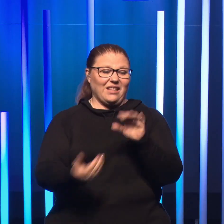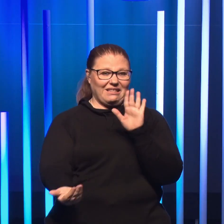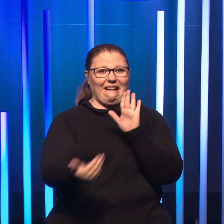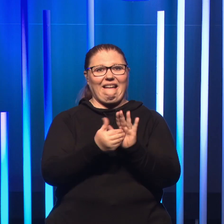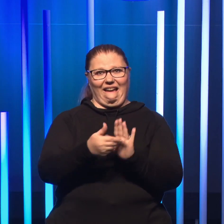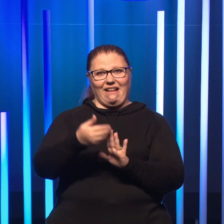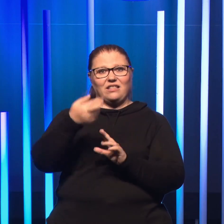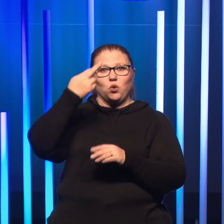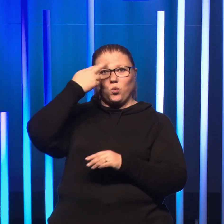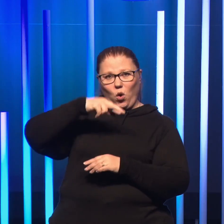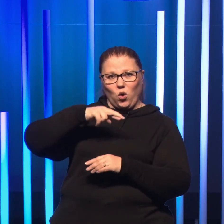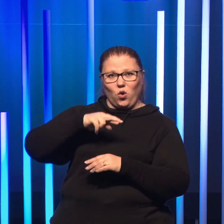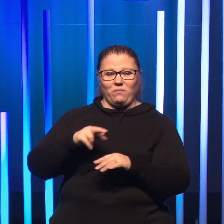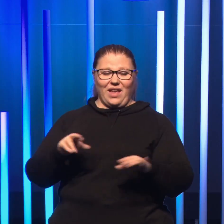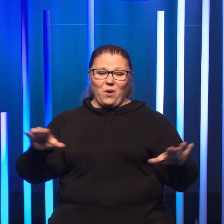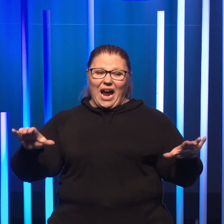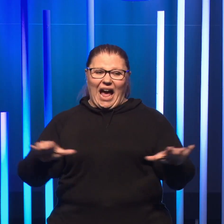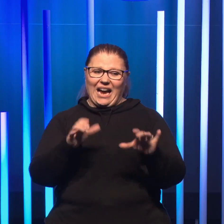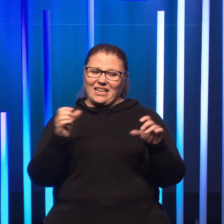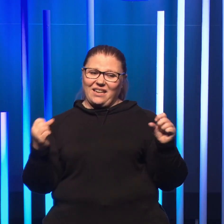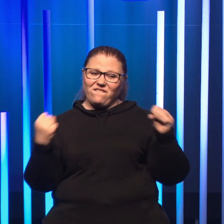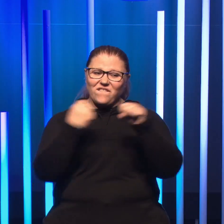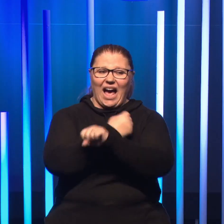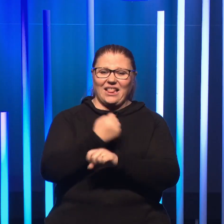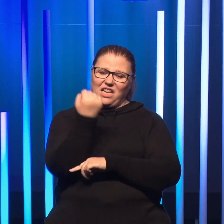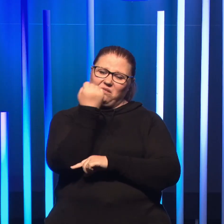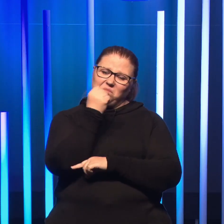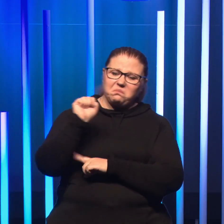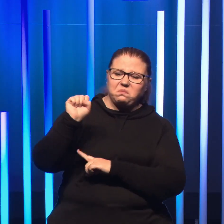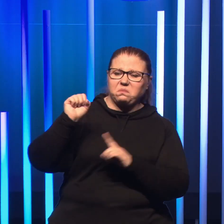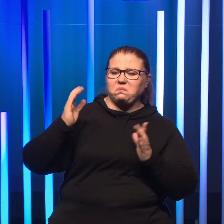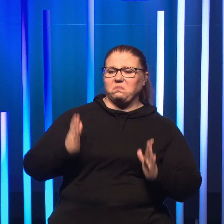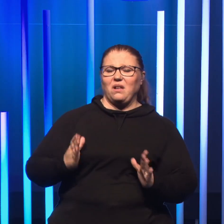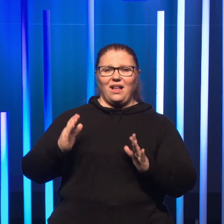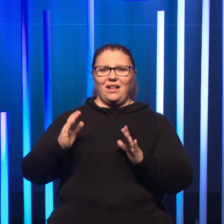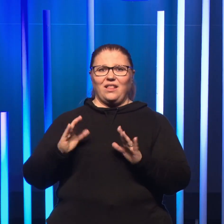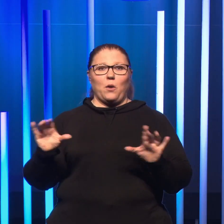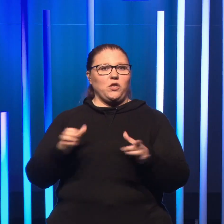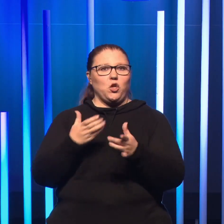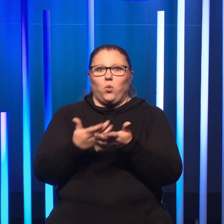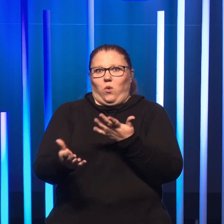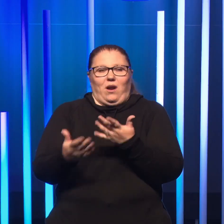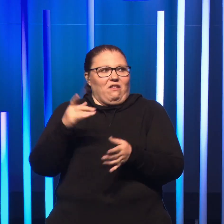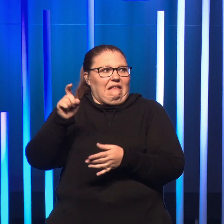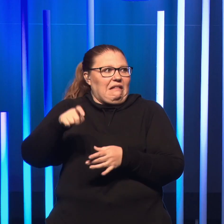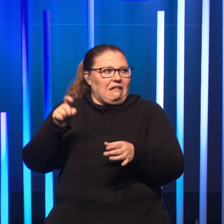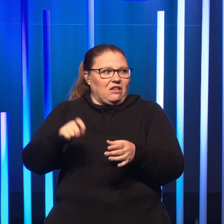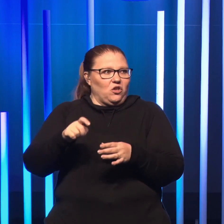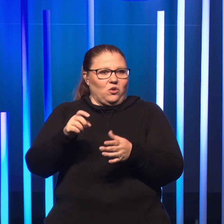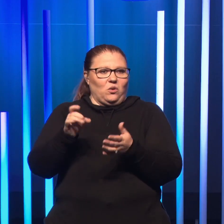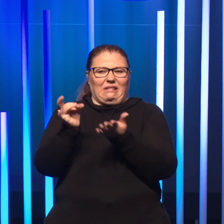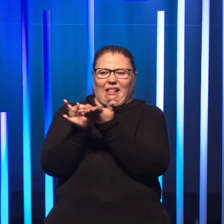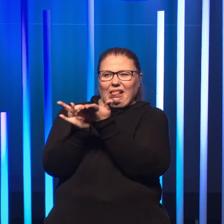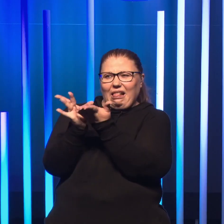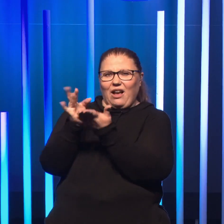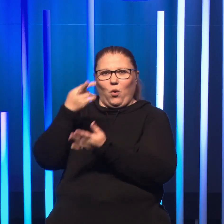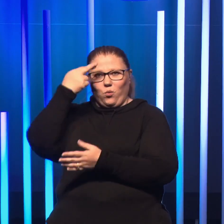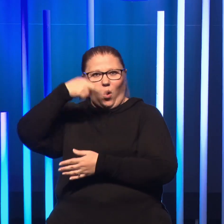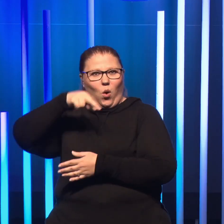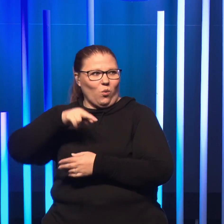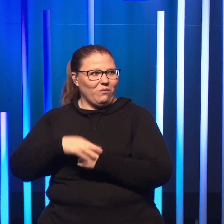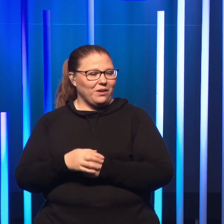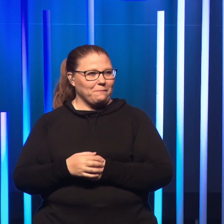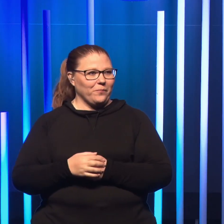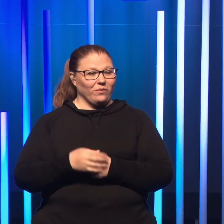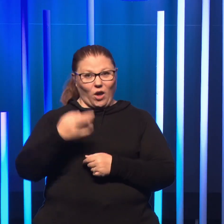were active, violent resistors. They would do anything to get rid of Rome. Rome was the problem, right? So you have these 3 movements